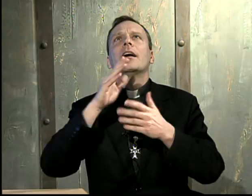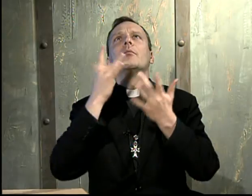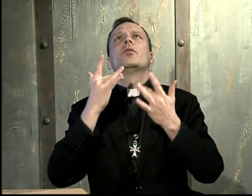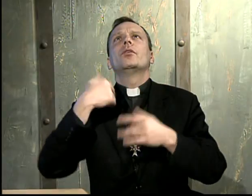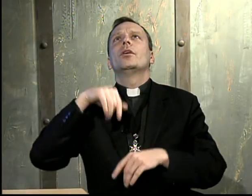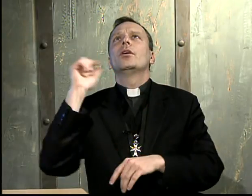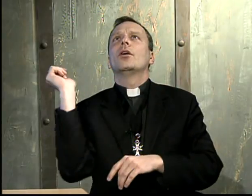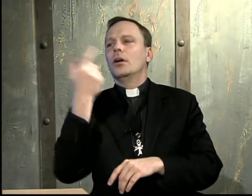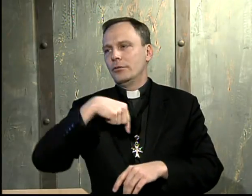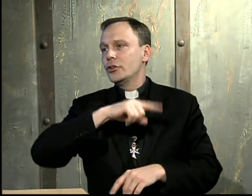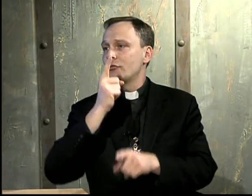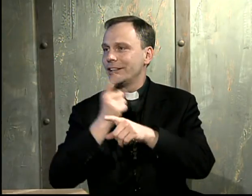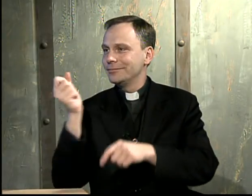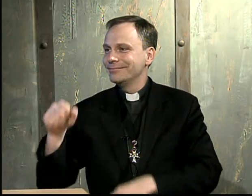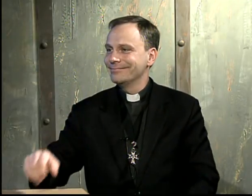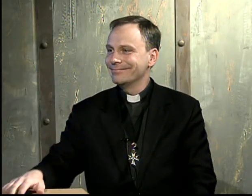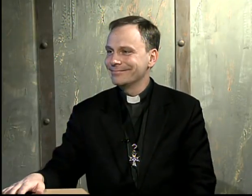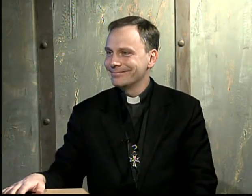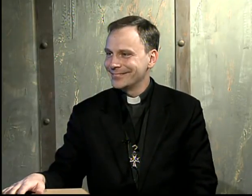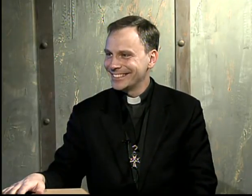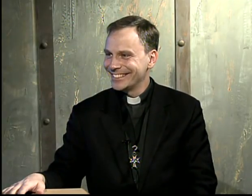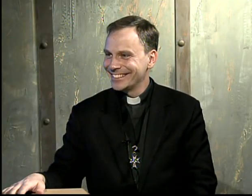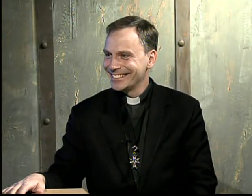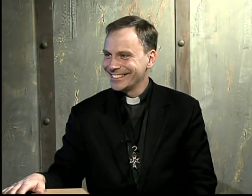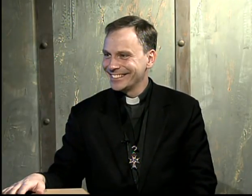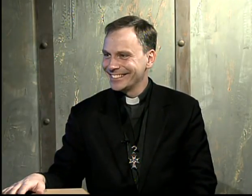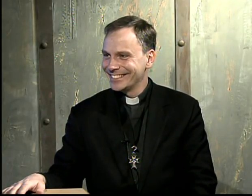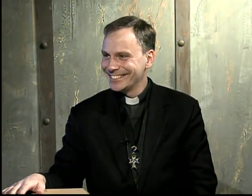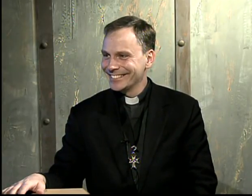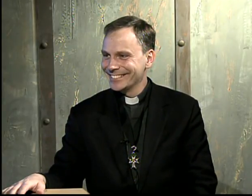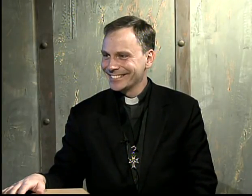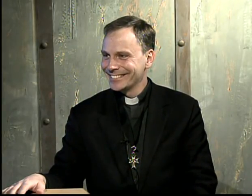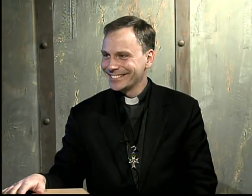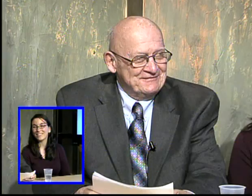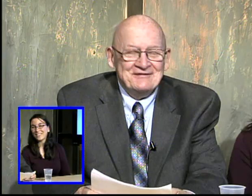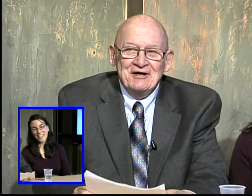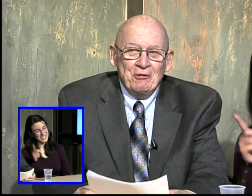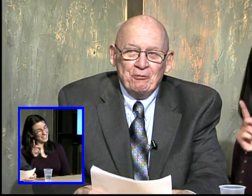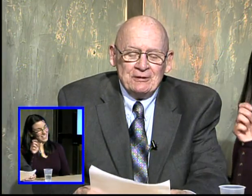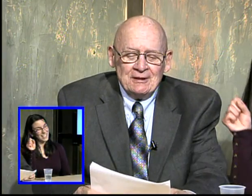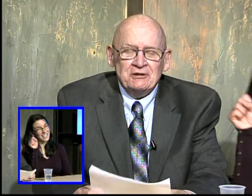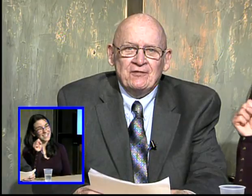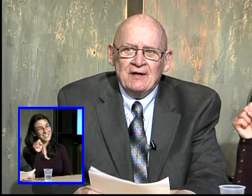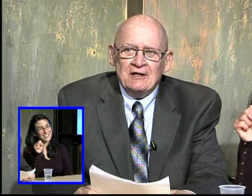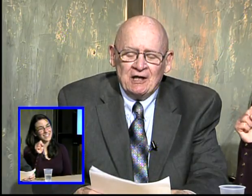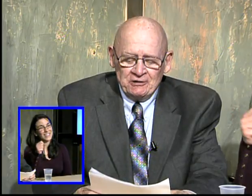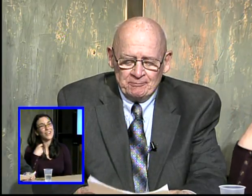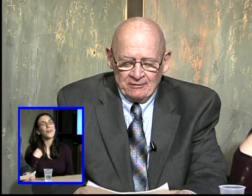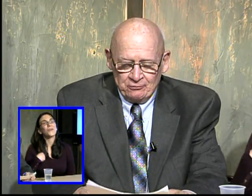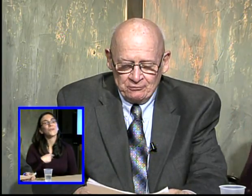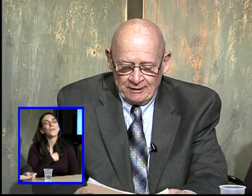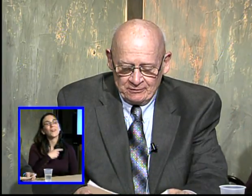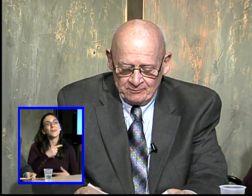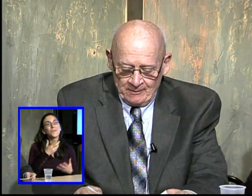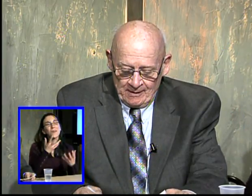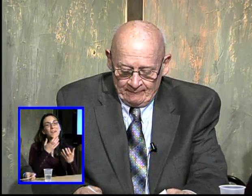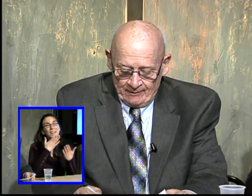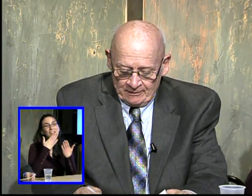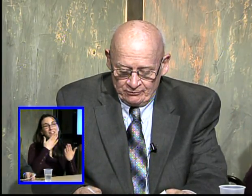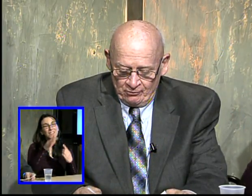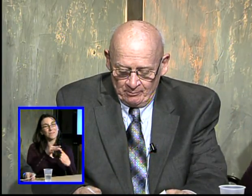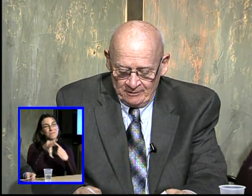serious issue, but God has mercy on us all, right? Yes. We'd like to thank our special